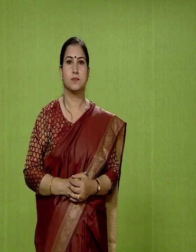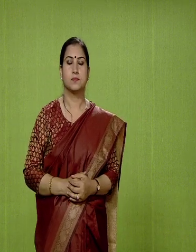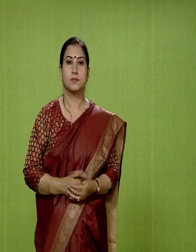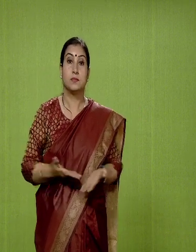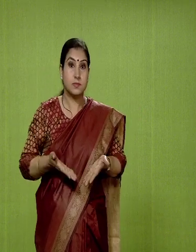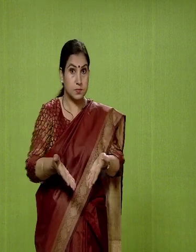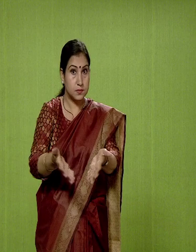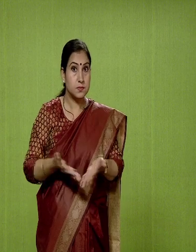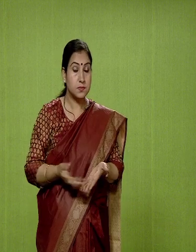So this was the summary.